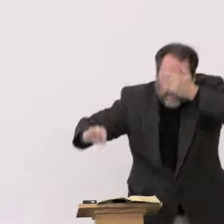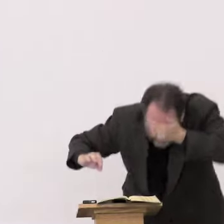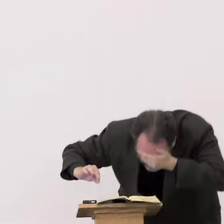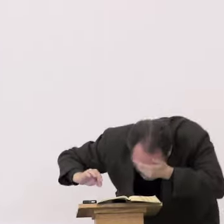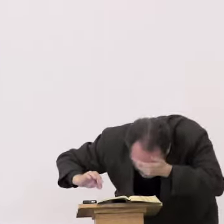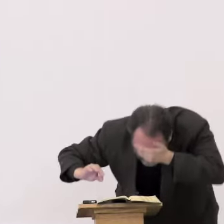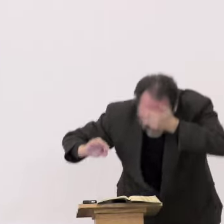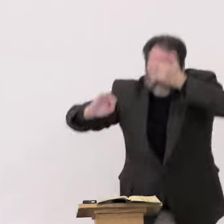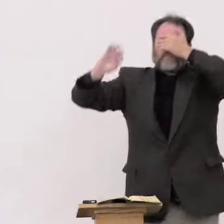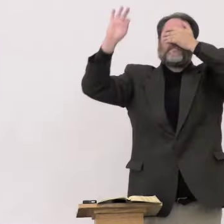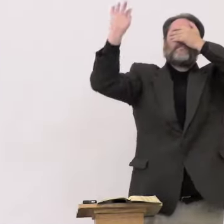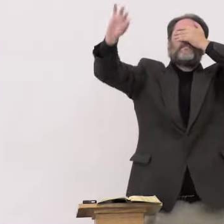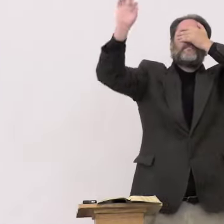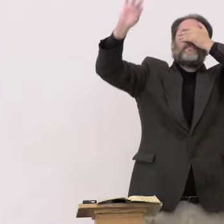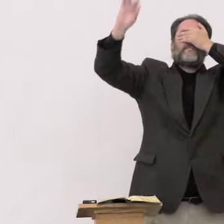and